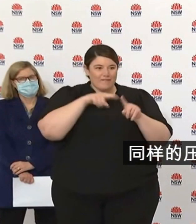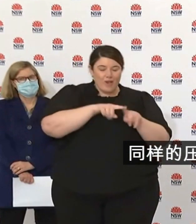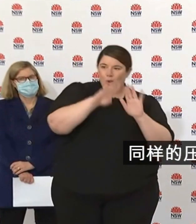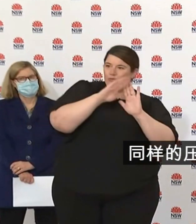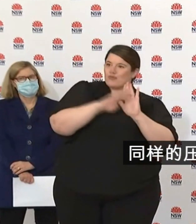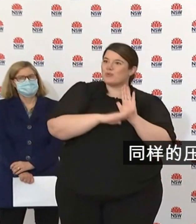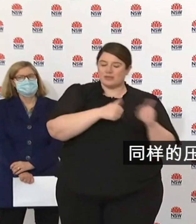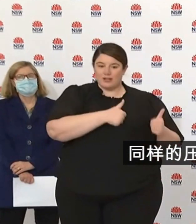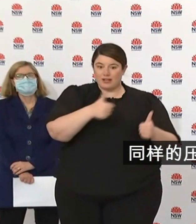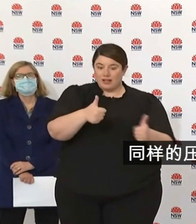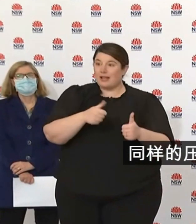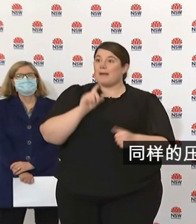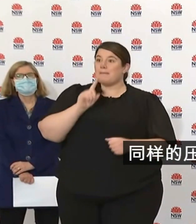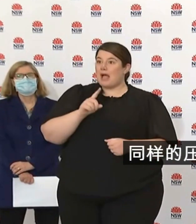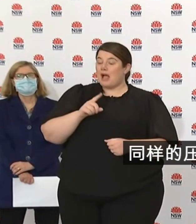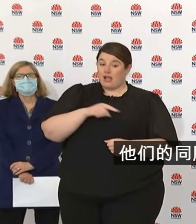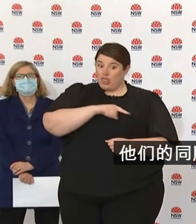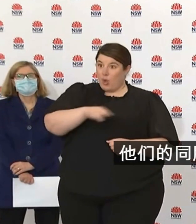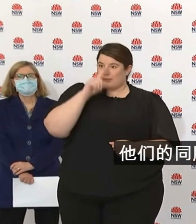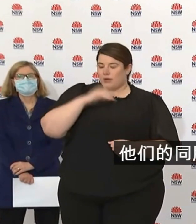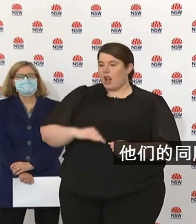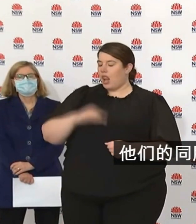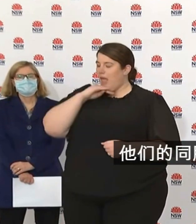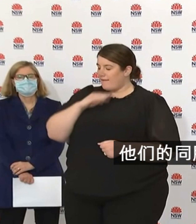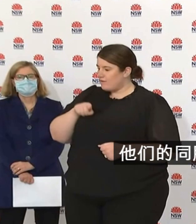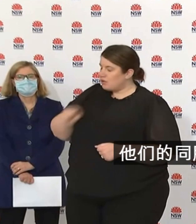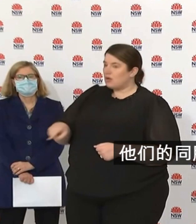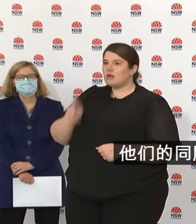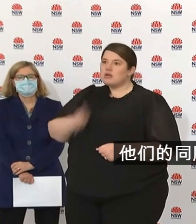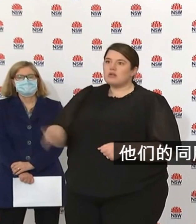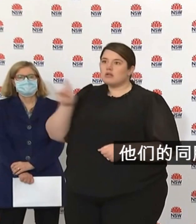overwhelming number of people have had a gutful of their fellow